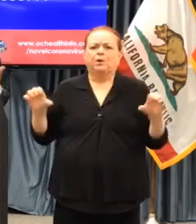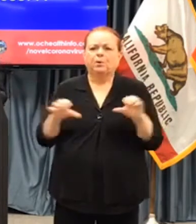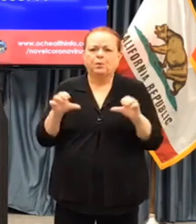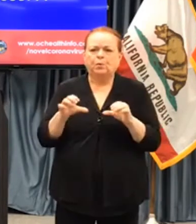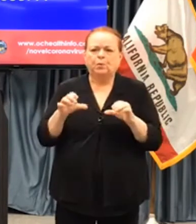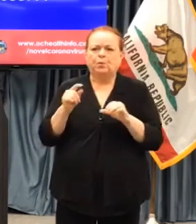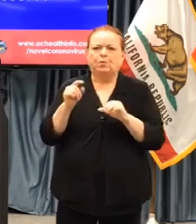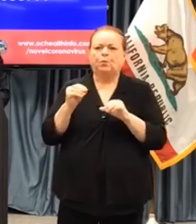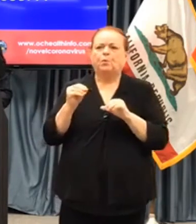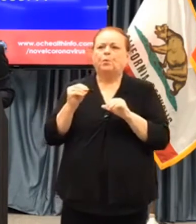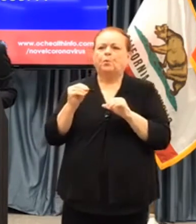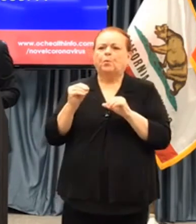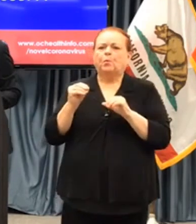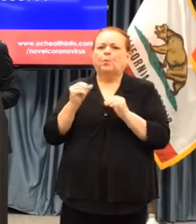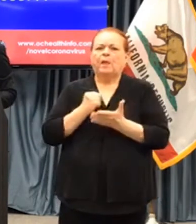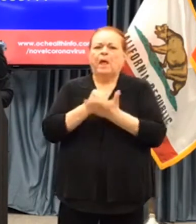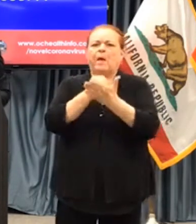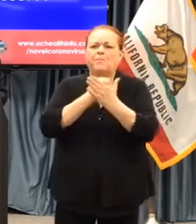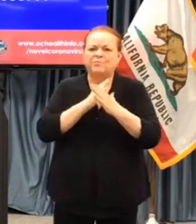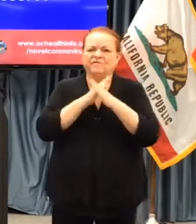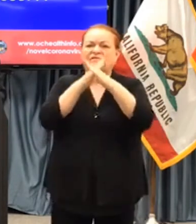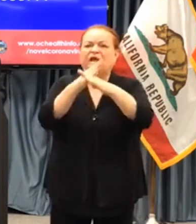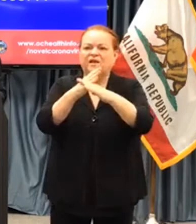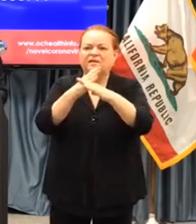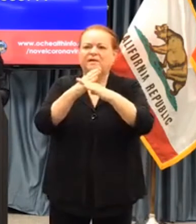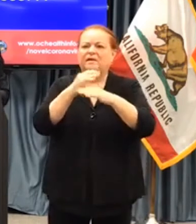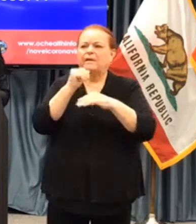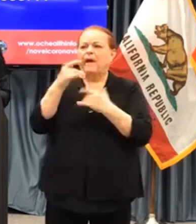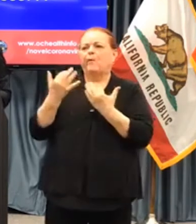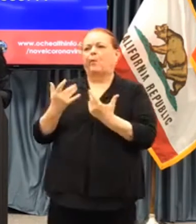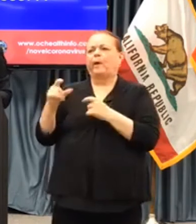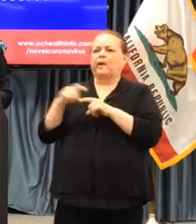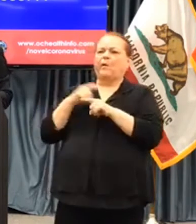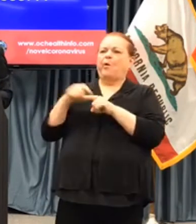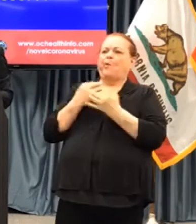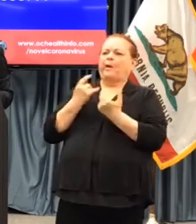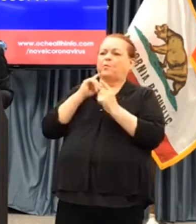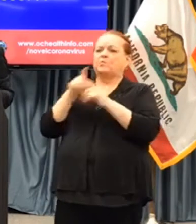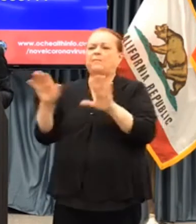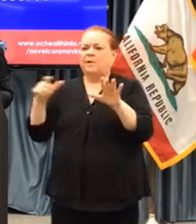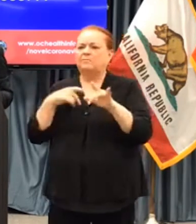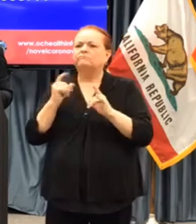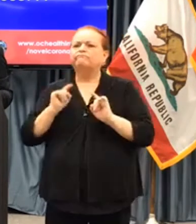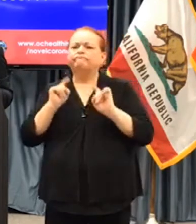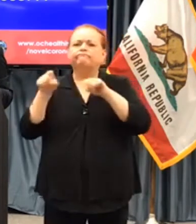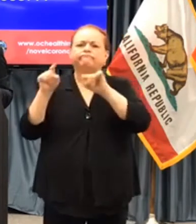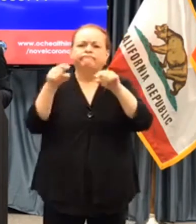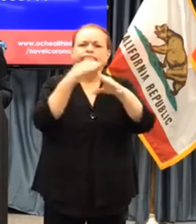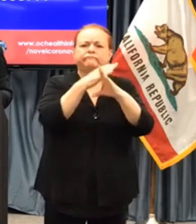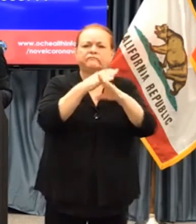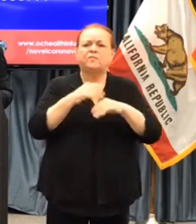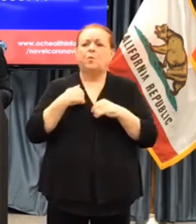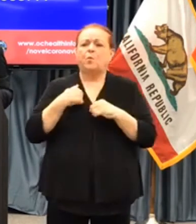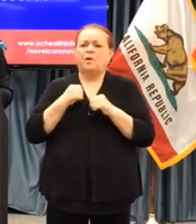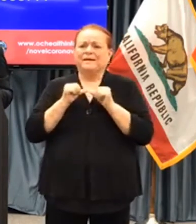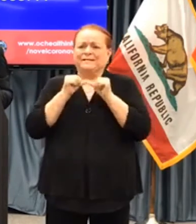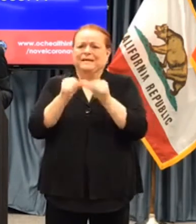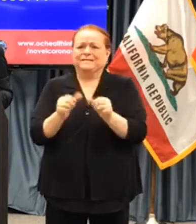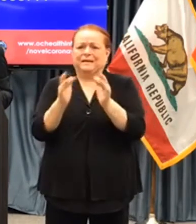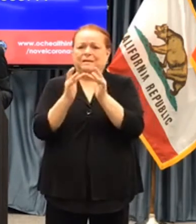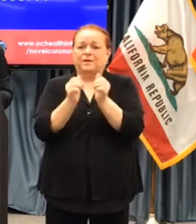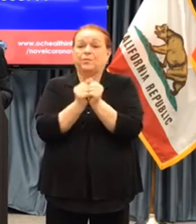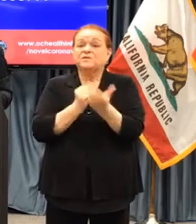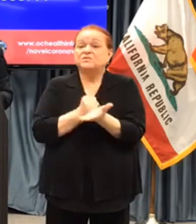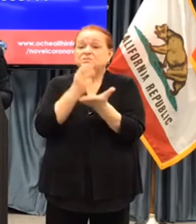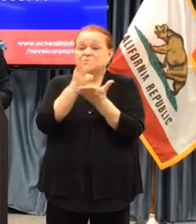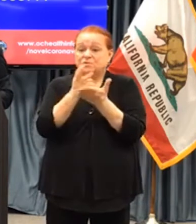for calls to come in. The Family Protection Unit of the District Attorney's Office is in constant contact with our Social